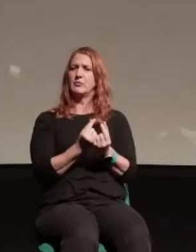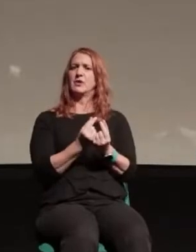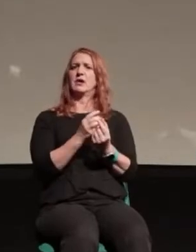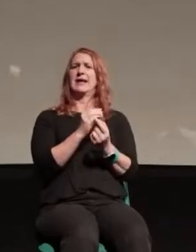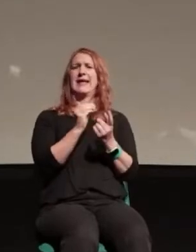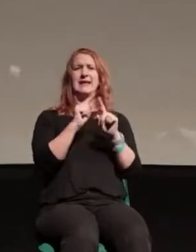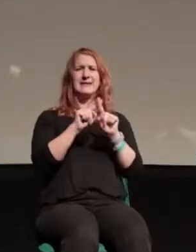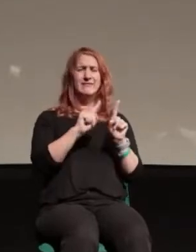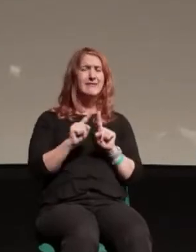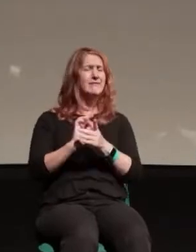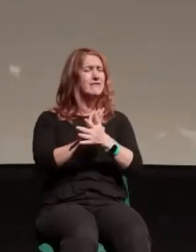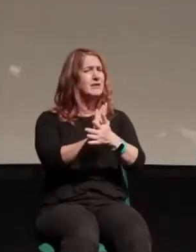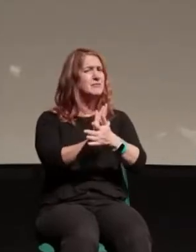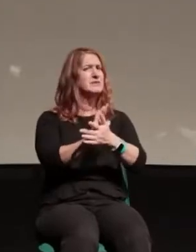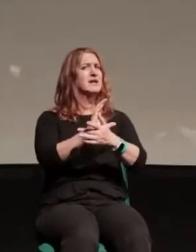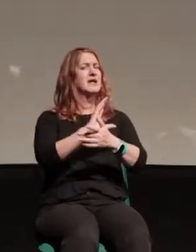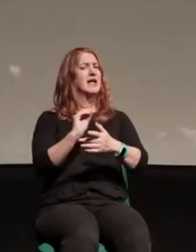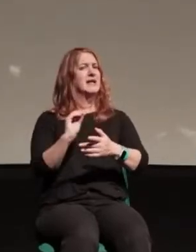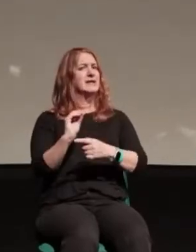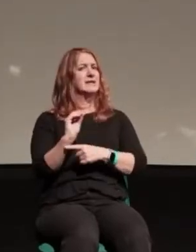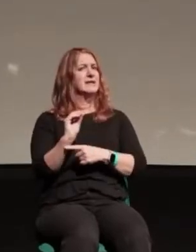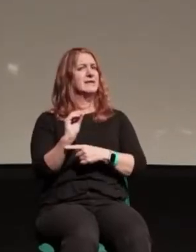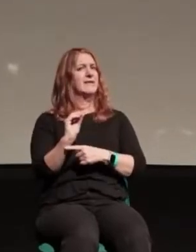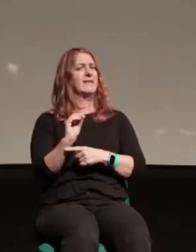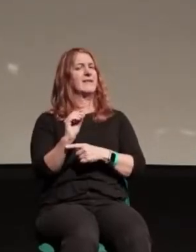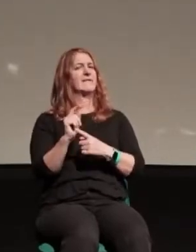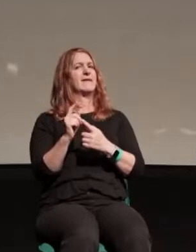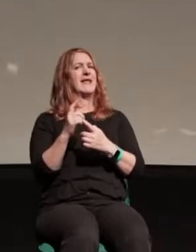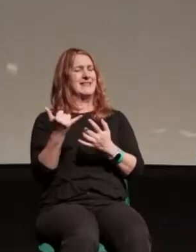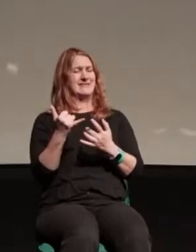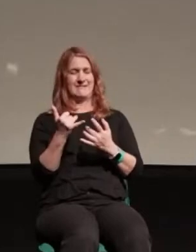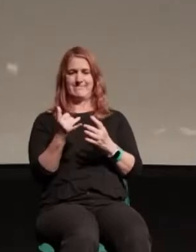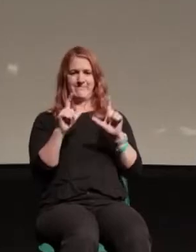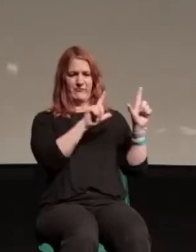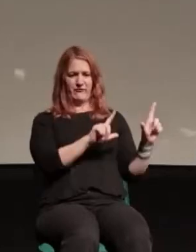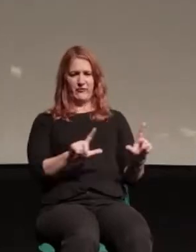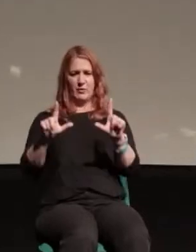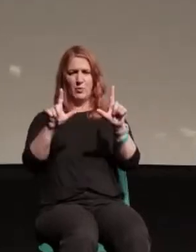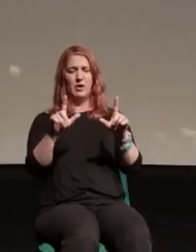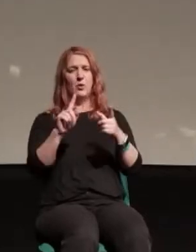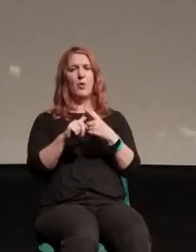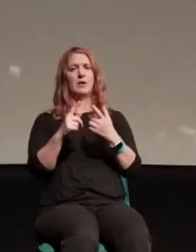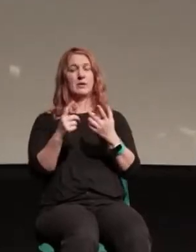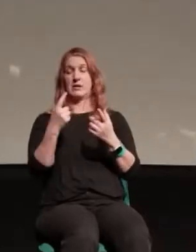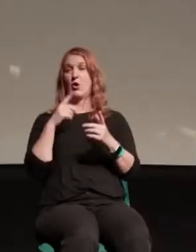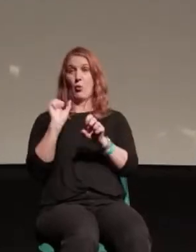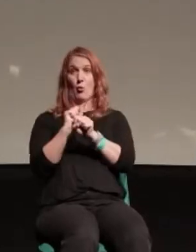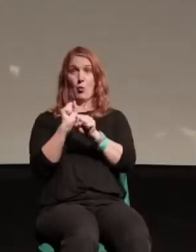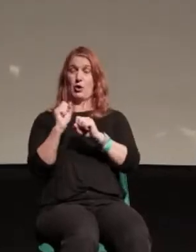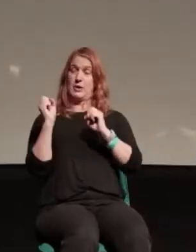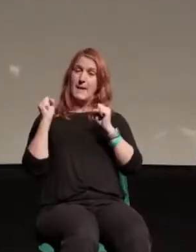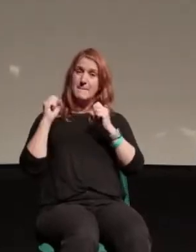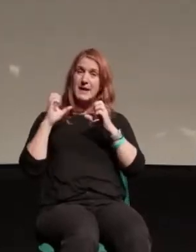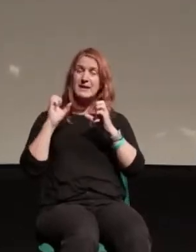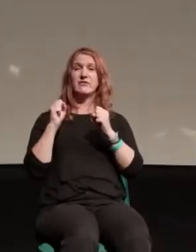and Sonia Childress and Pat Ofterheide. They released this framework a week or so ago that is phenomenal, a framework for accountability